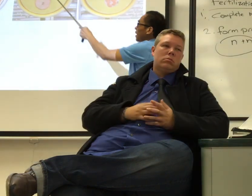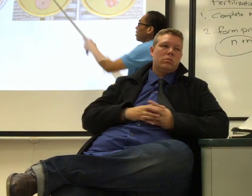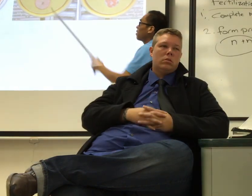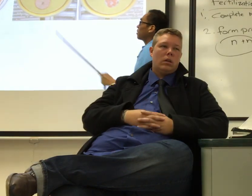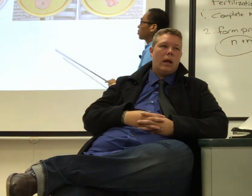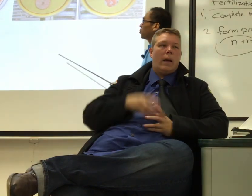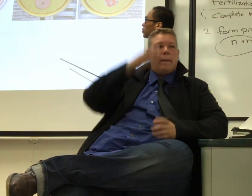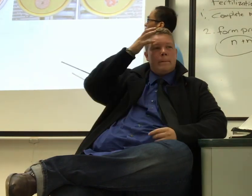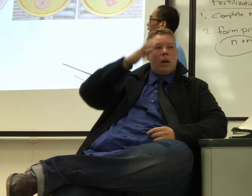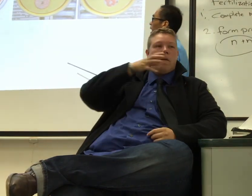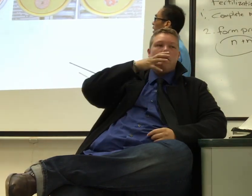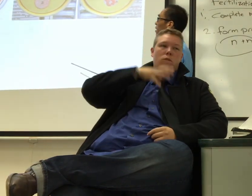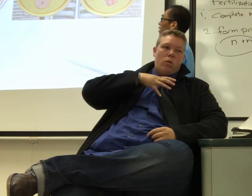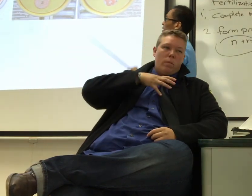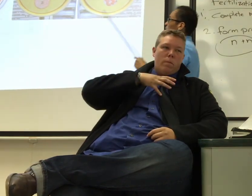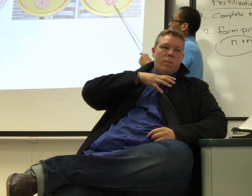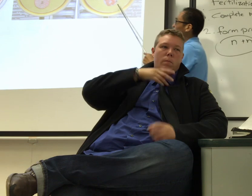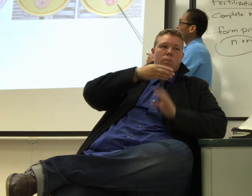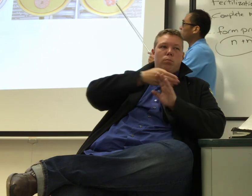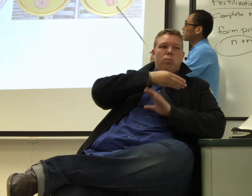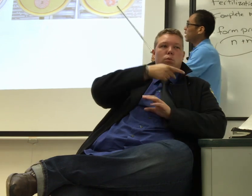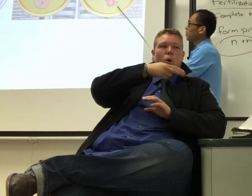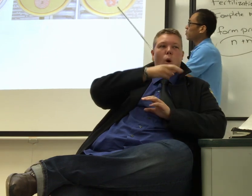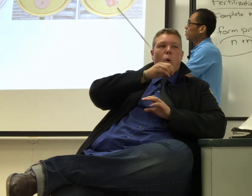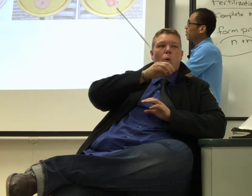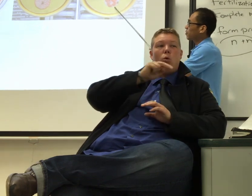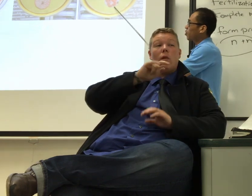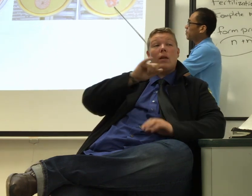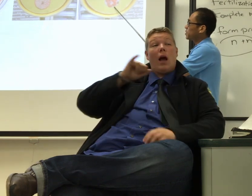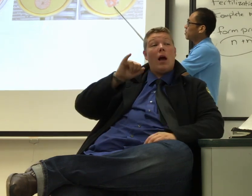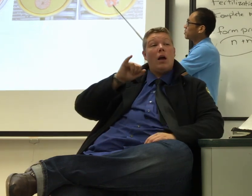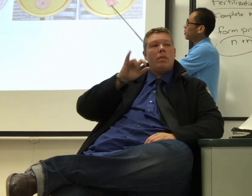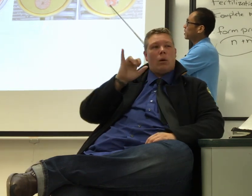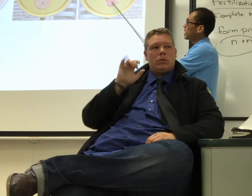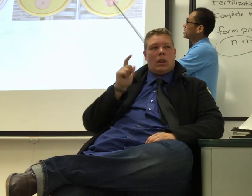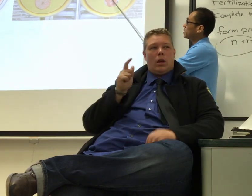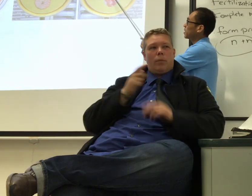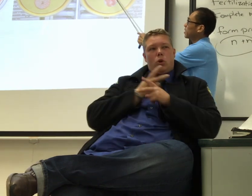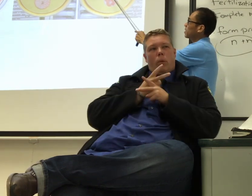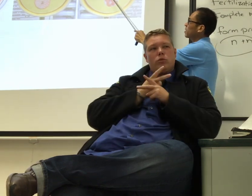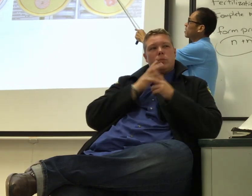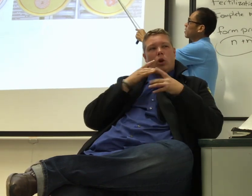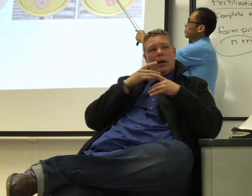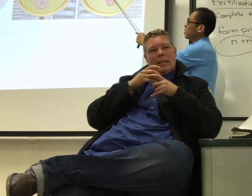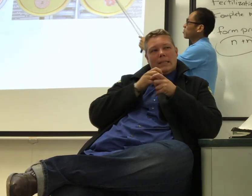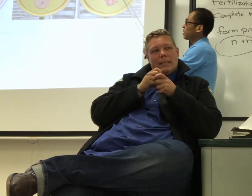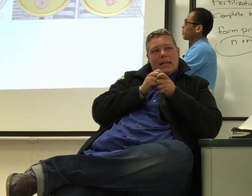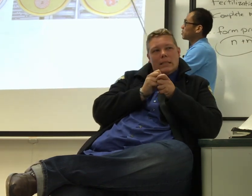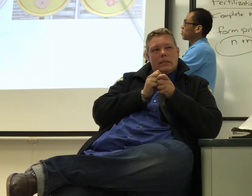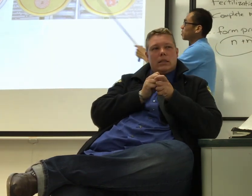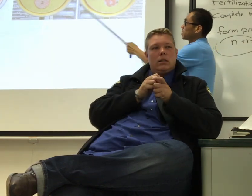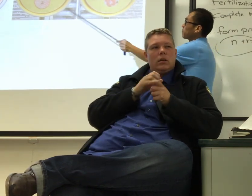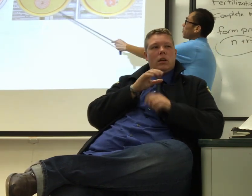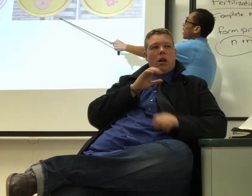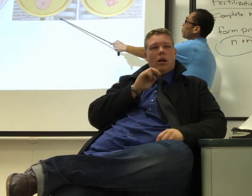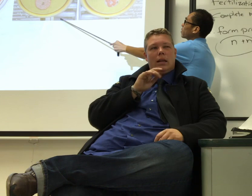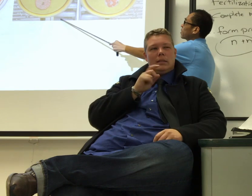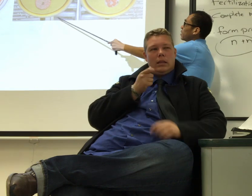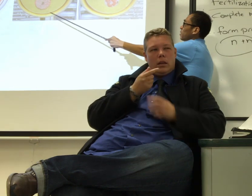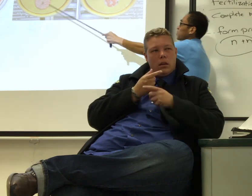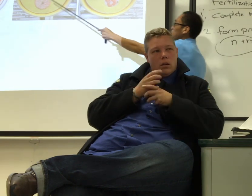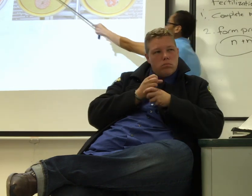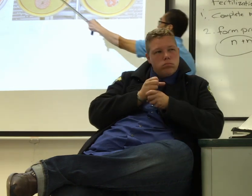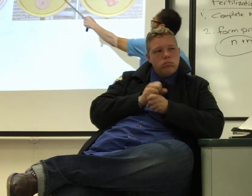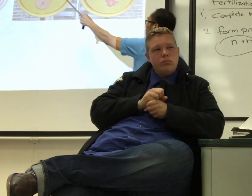Male, female, pronuclei. This one comes later. The chromosomes are condensing. So that's why I know this one comes after that